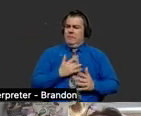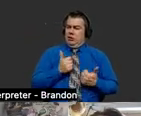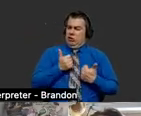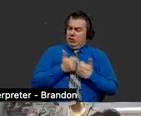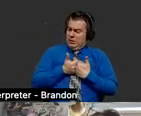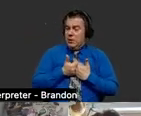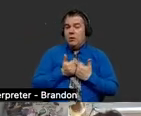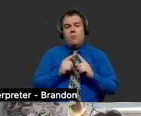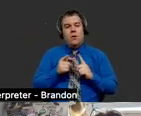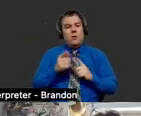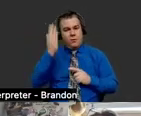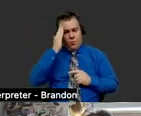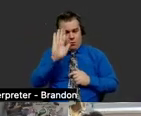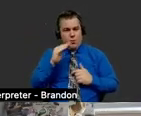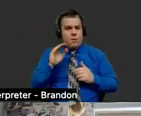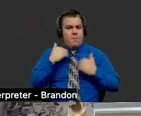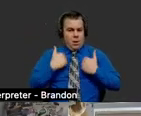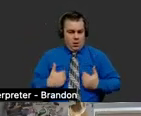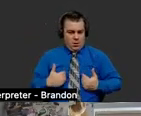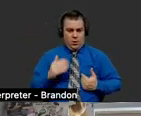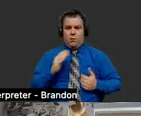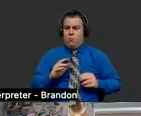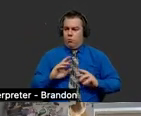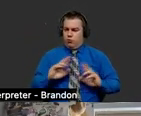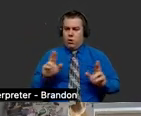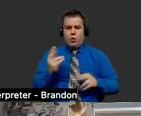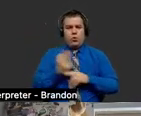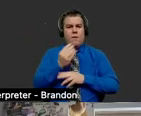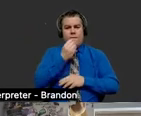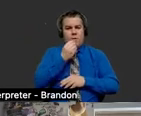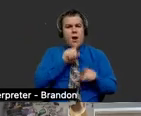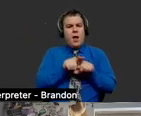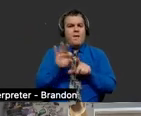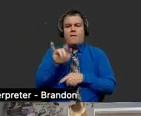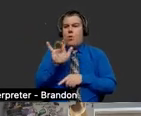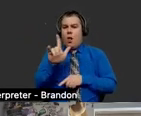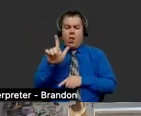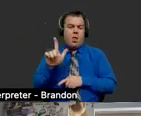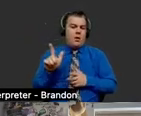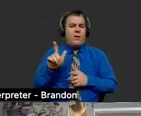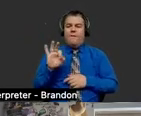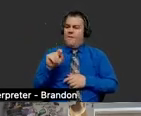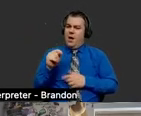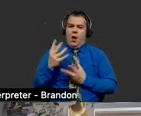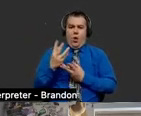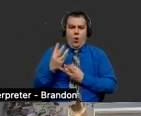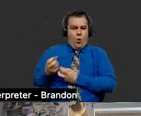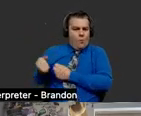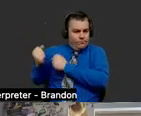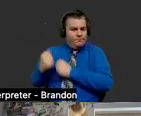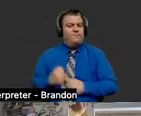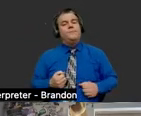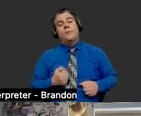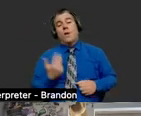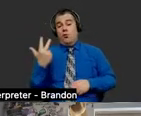that it's equipping your body to learn to use food as fuel and to burn fat as the preferred source of energy. As you complete the 3